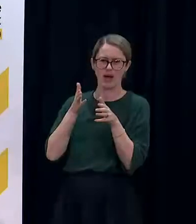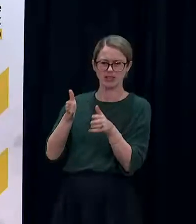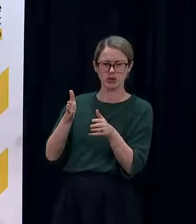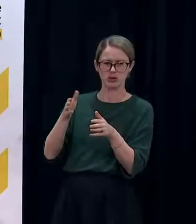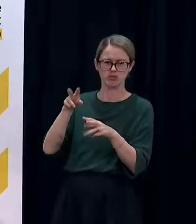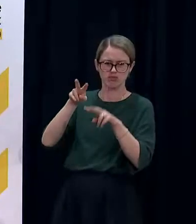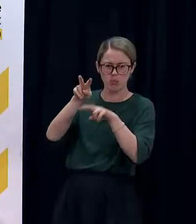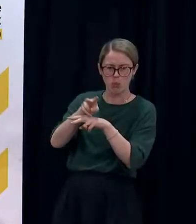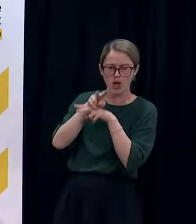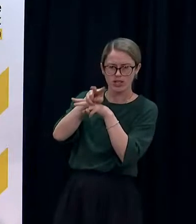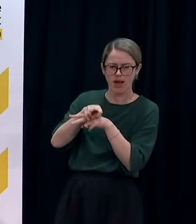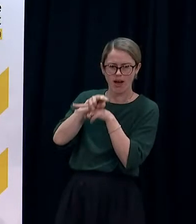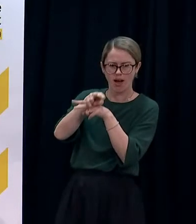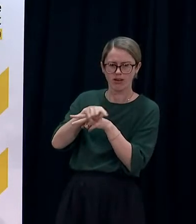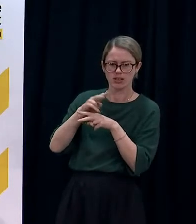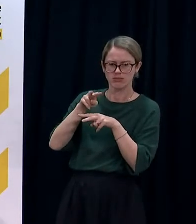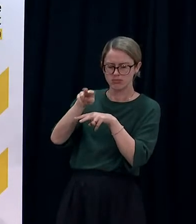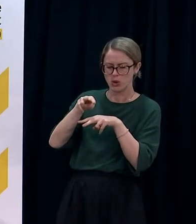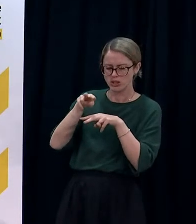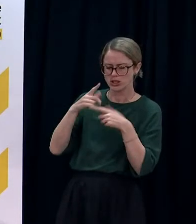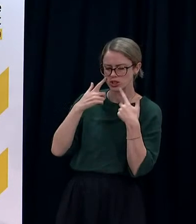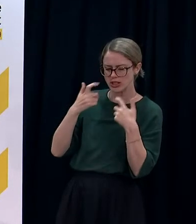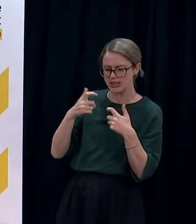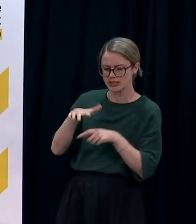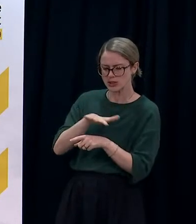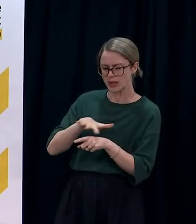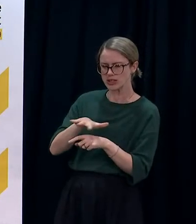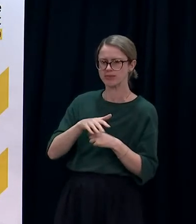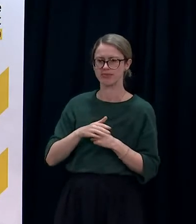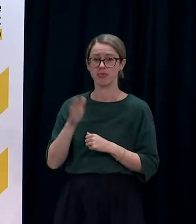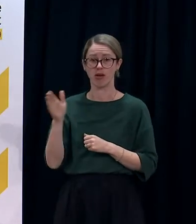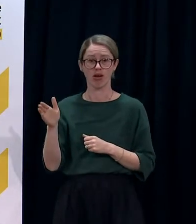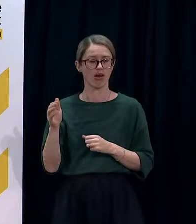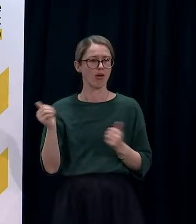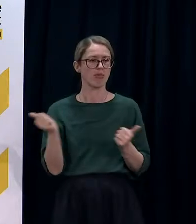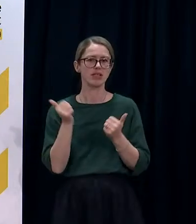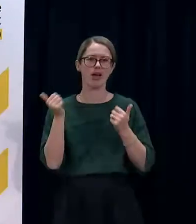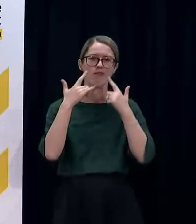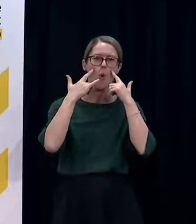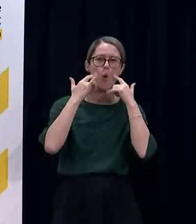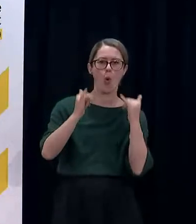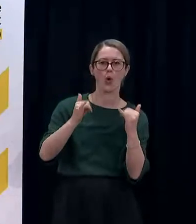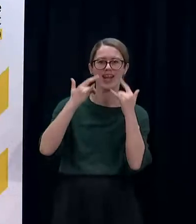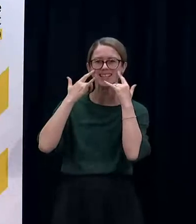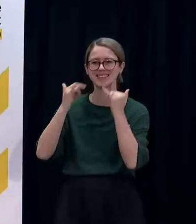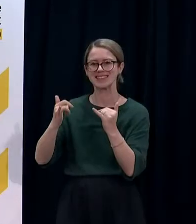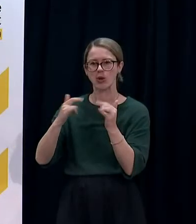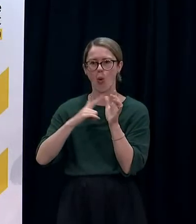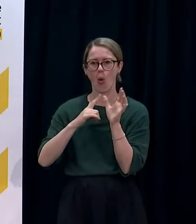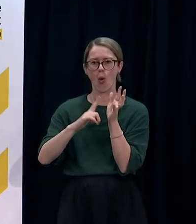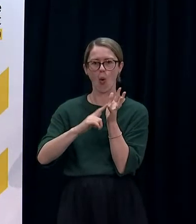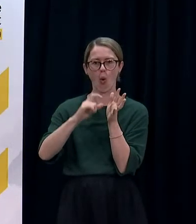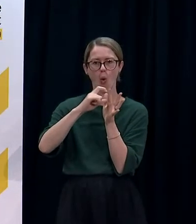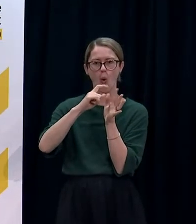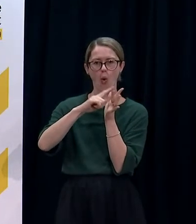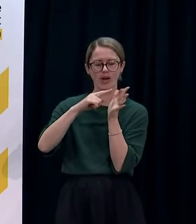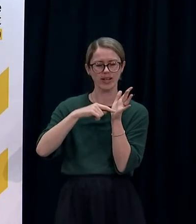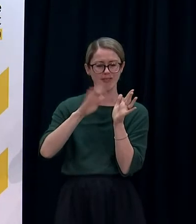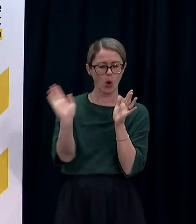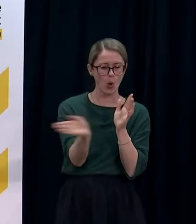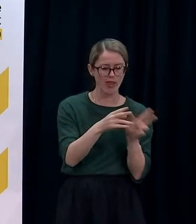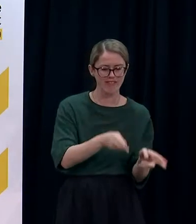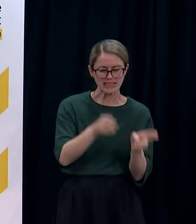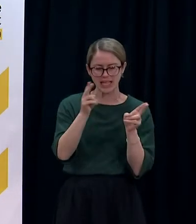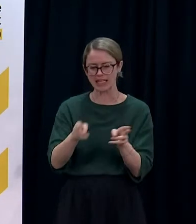like there weren't in this situation. Oh look, there's been significant audits done of all of the facilities to make sure that